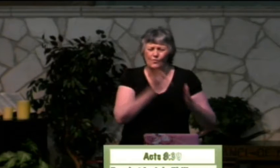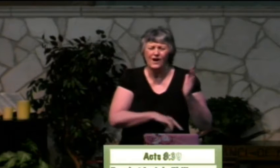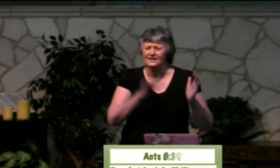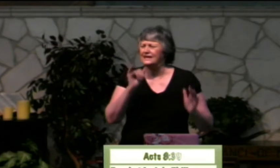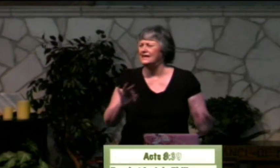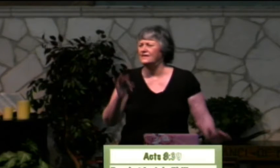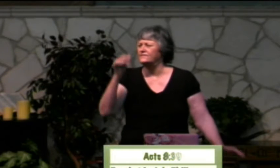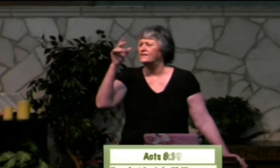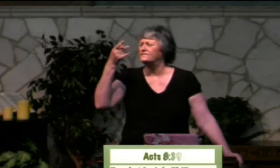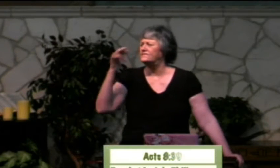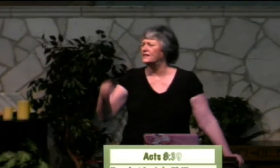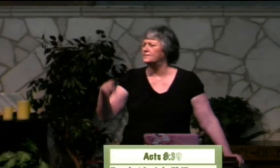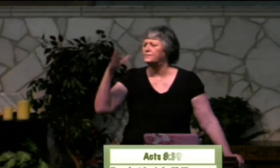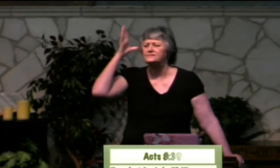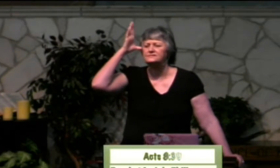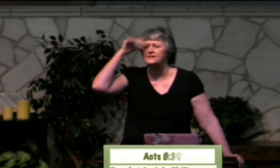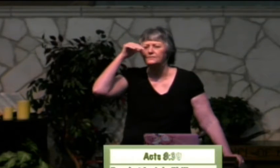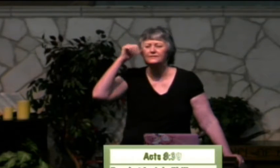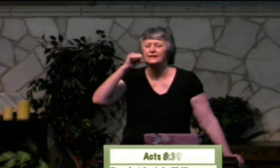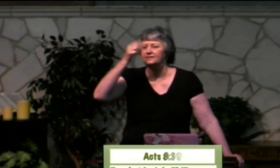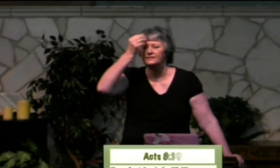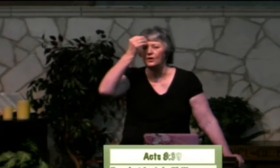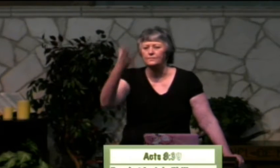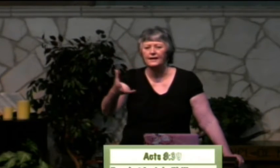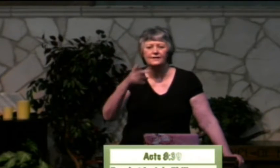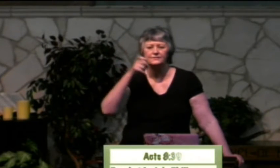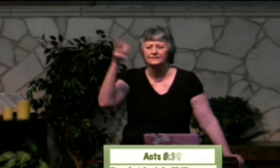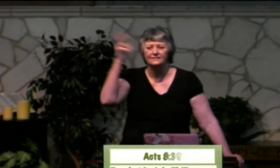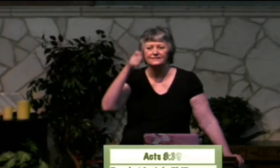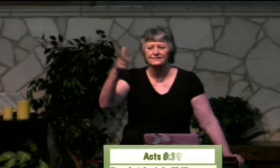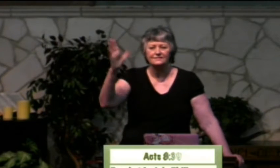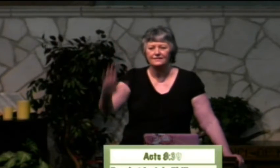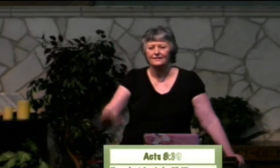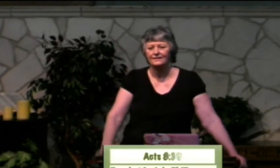What if Philip was stubborn and didn't obey or didn't listen to God?